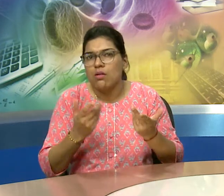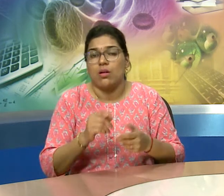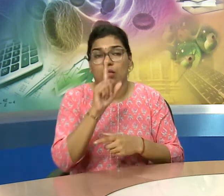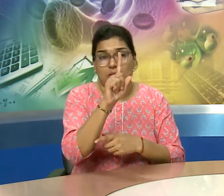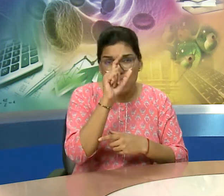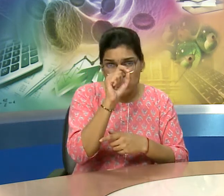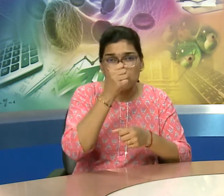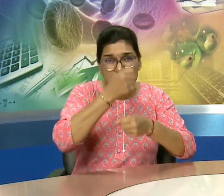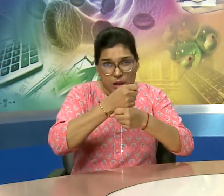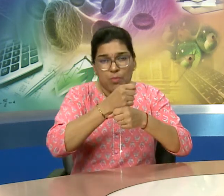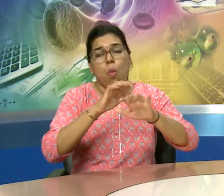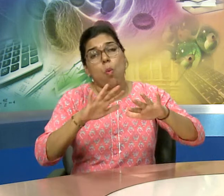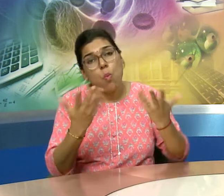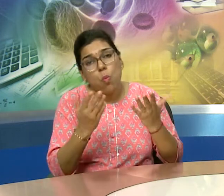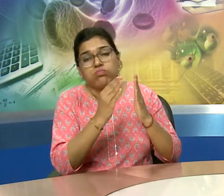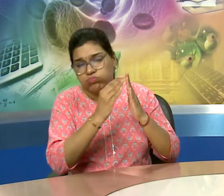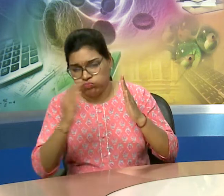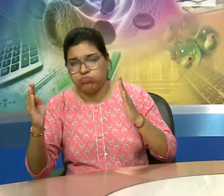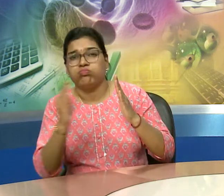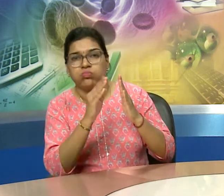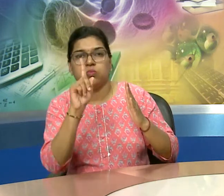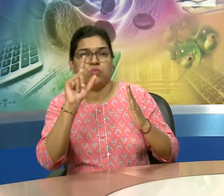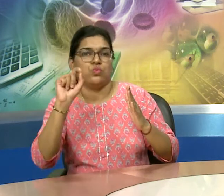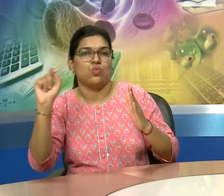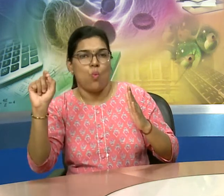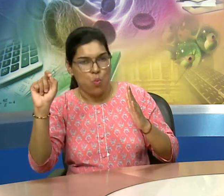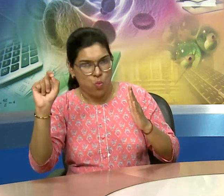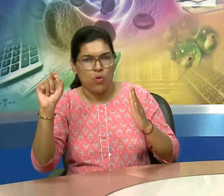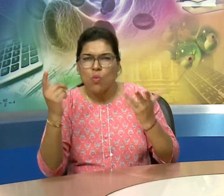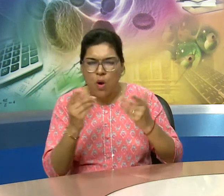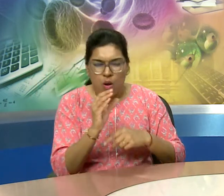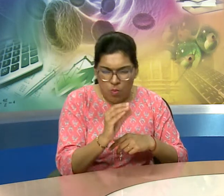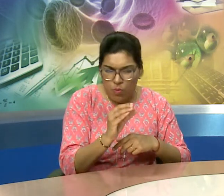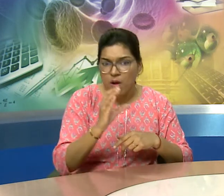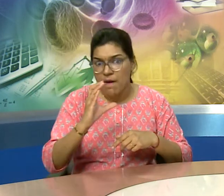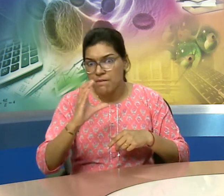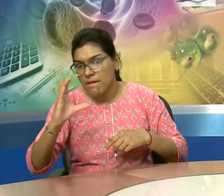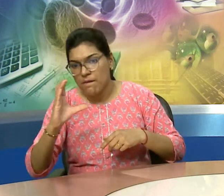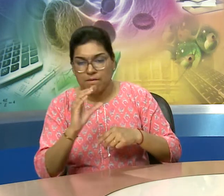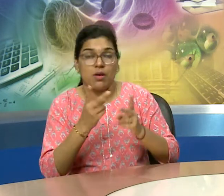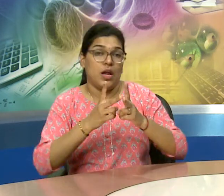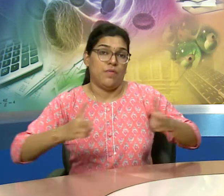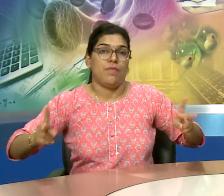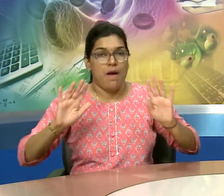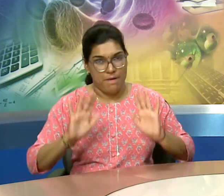When we talk about the weight of scorpion, then it is in the range of in